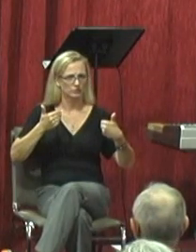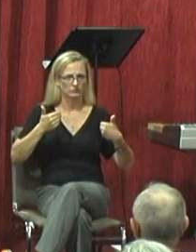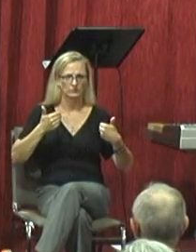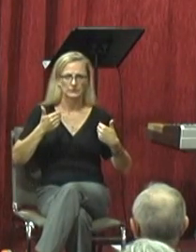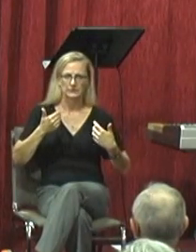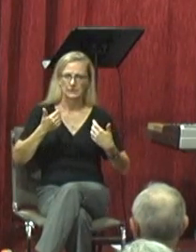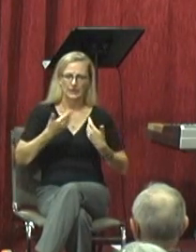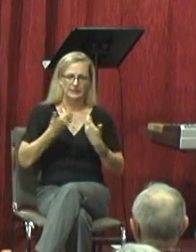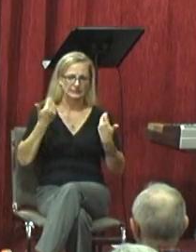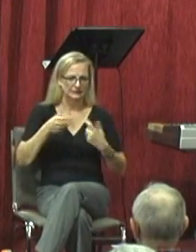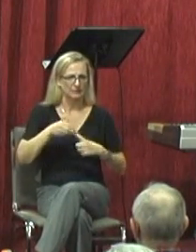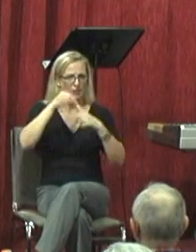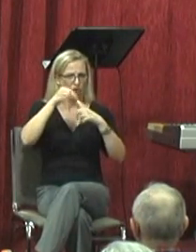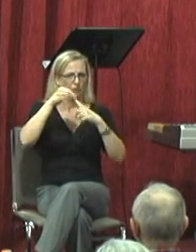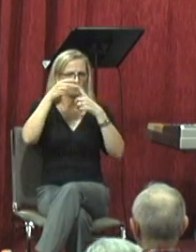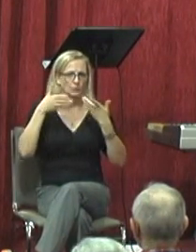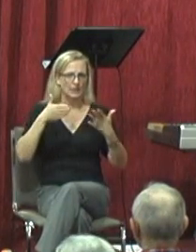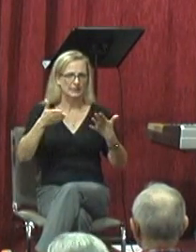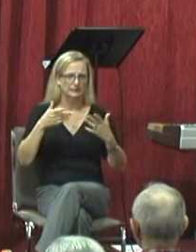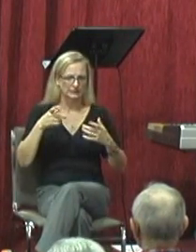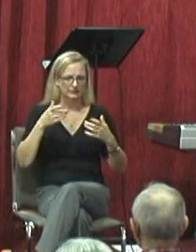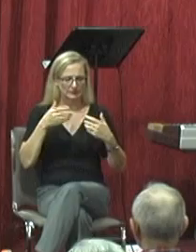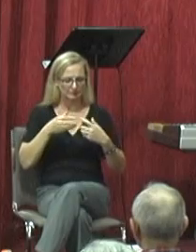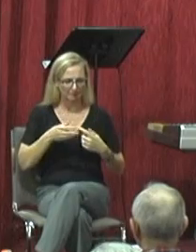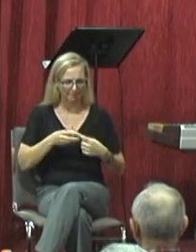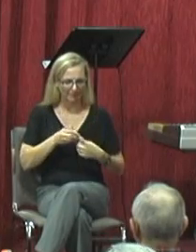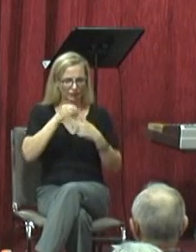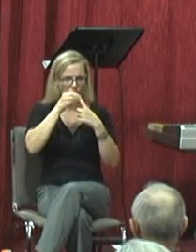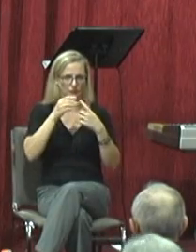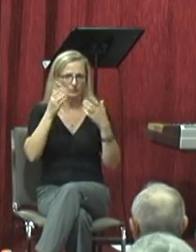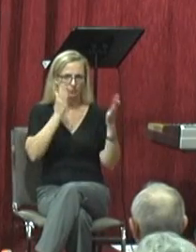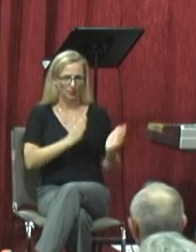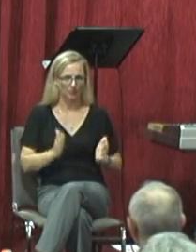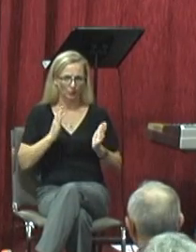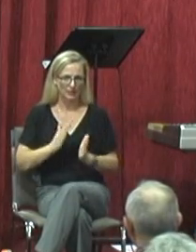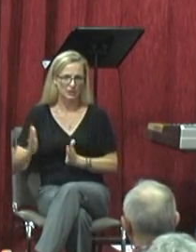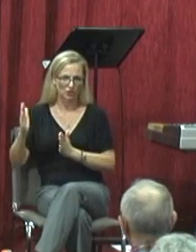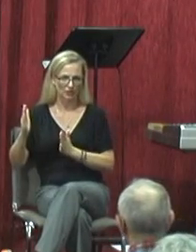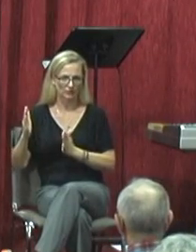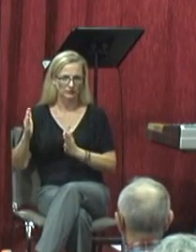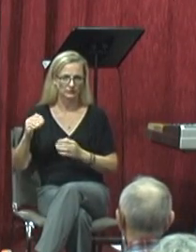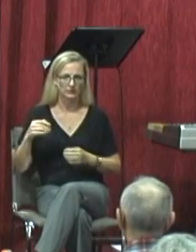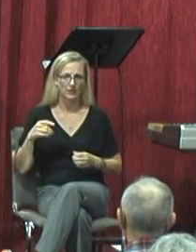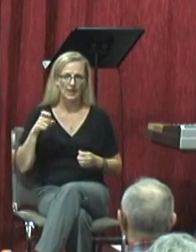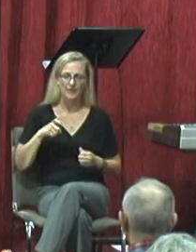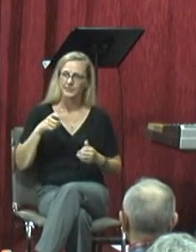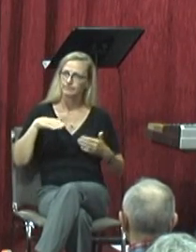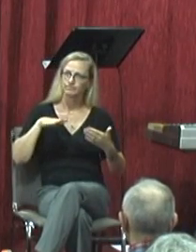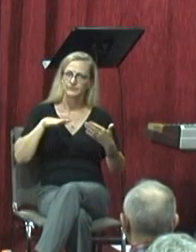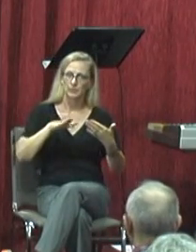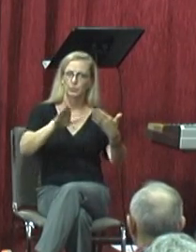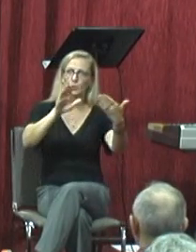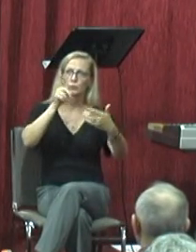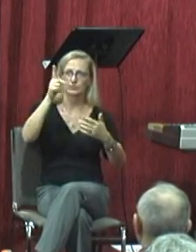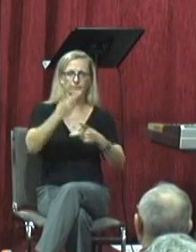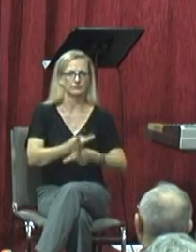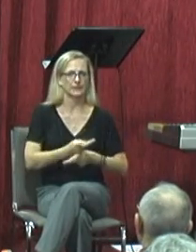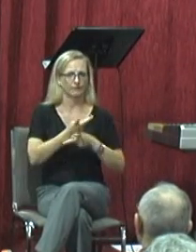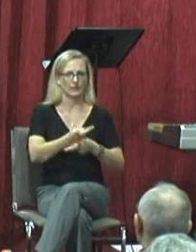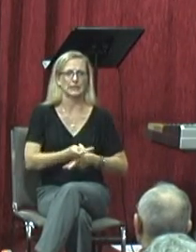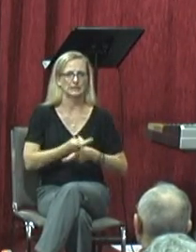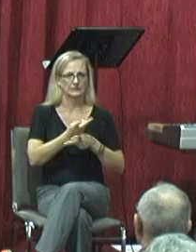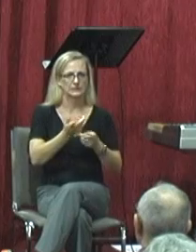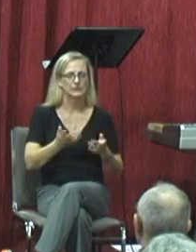is everywhere. But there are times when the level of approach requires a greater level of holiness to come into